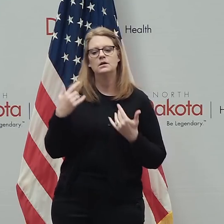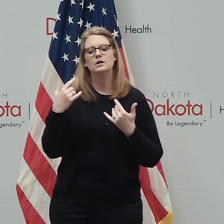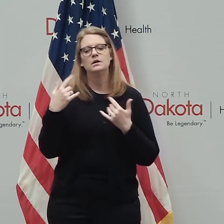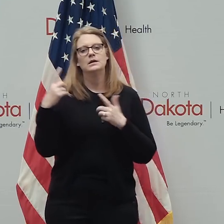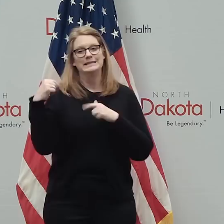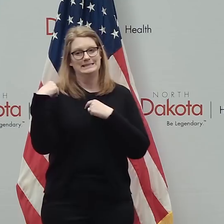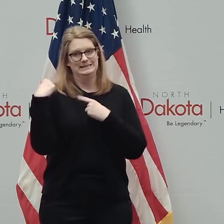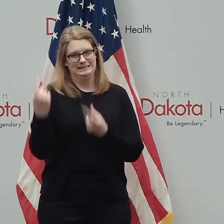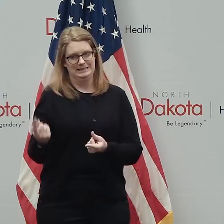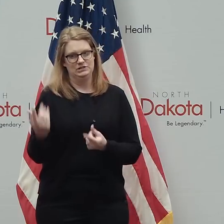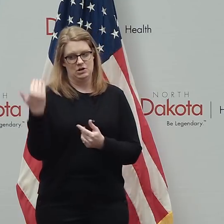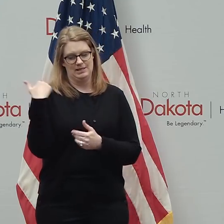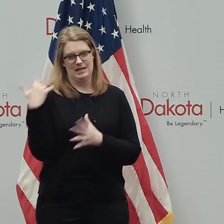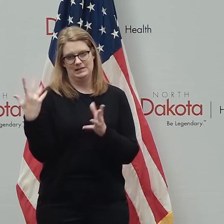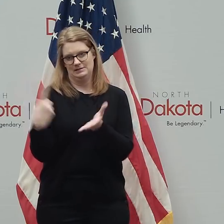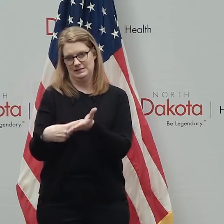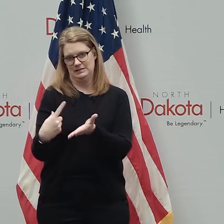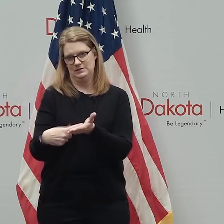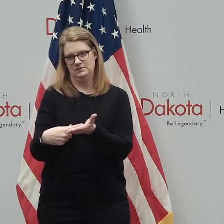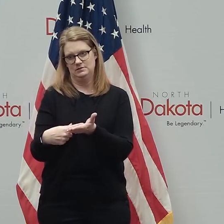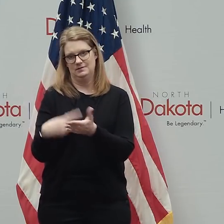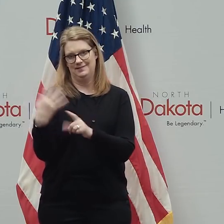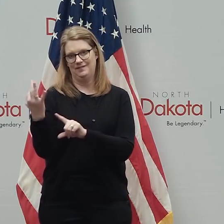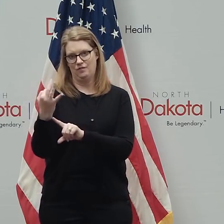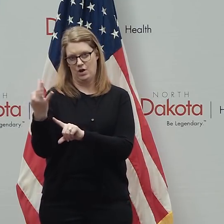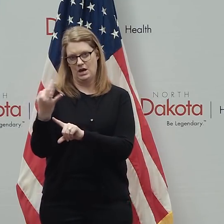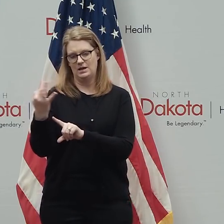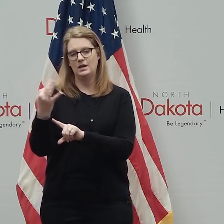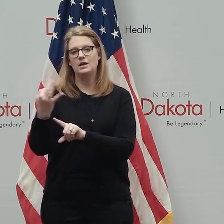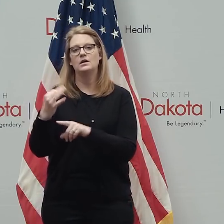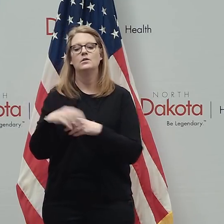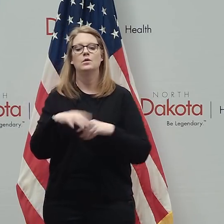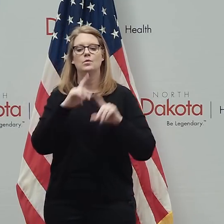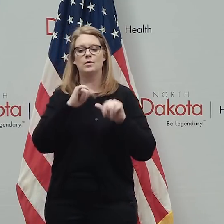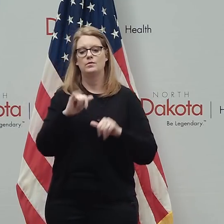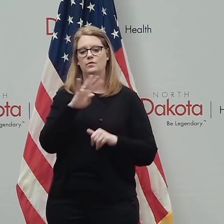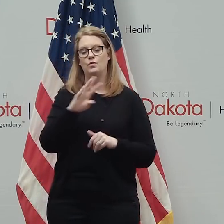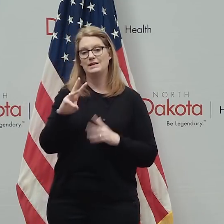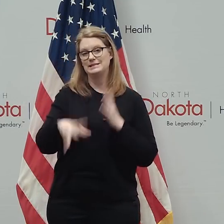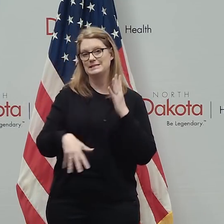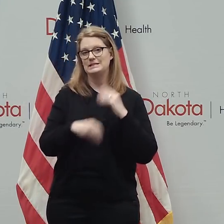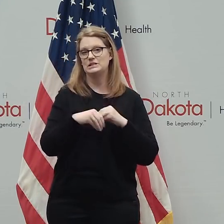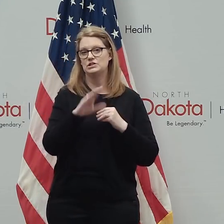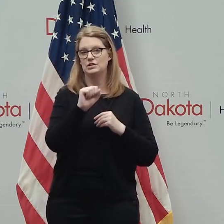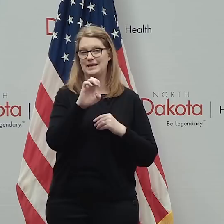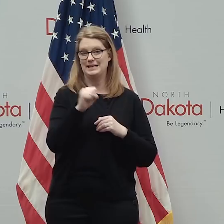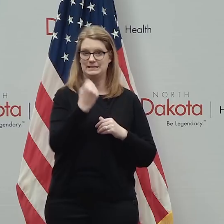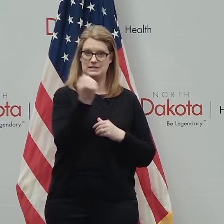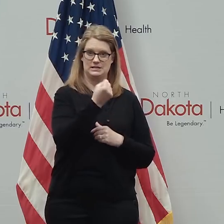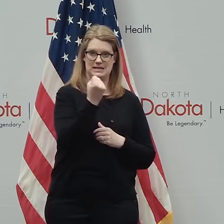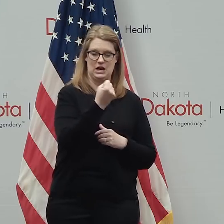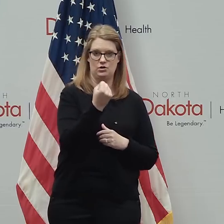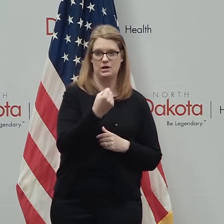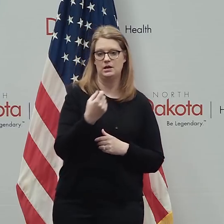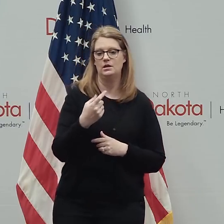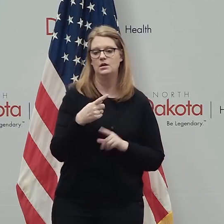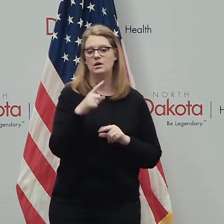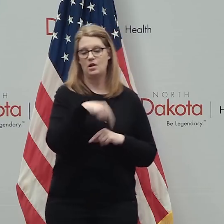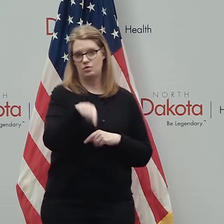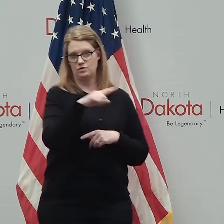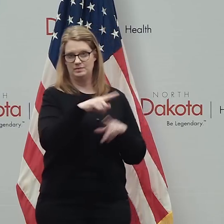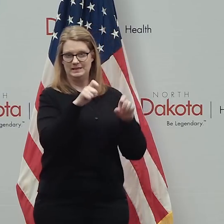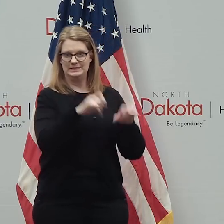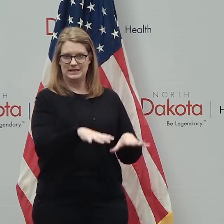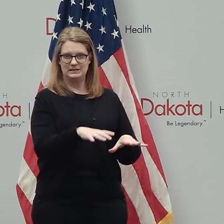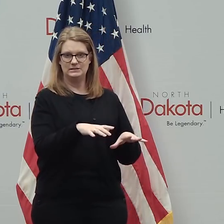last press conference on Friday, we reported 46 additional cases on Saturday, and those would have been from